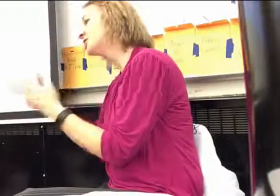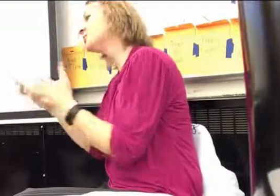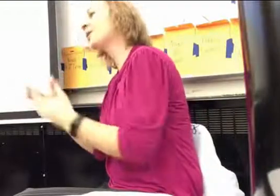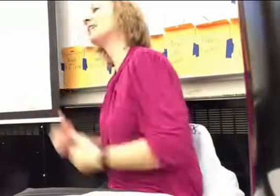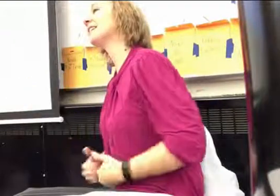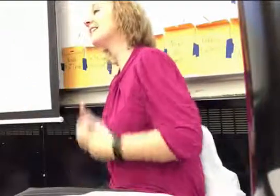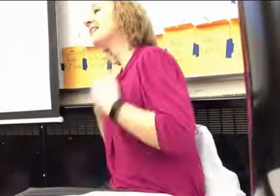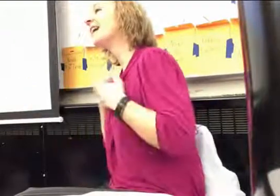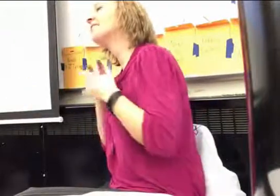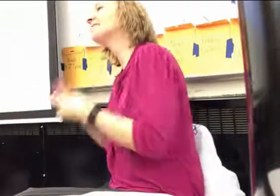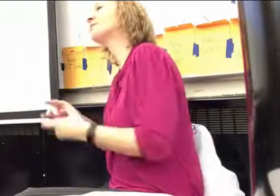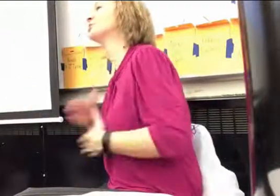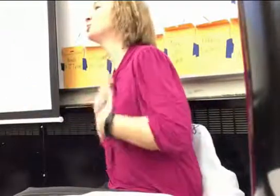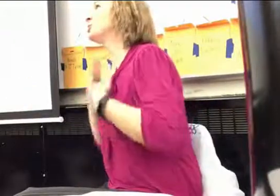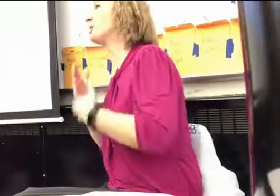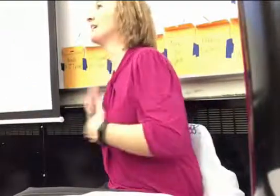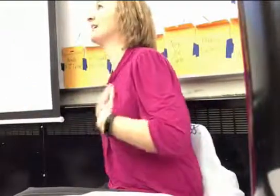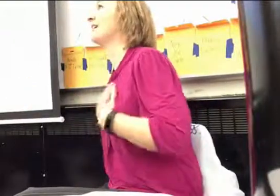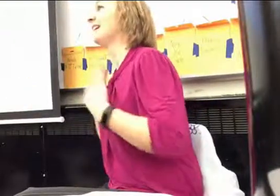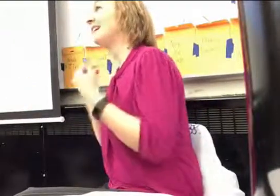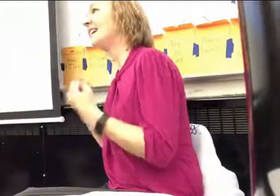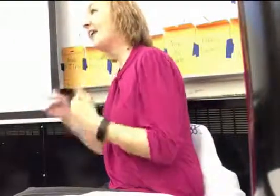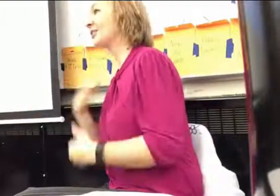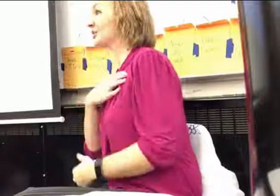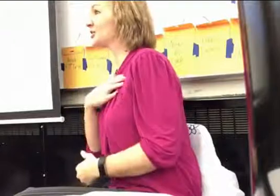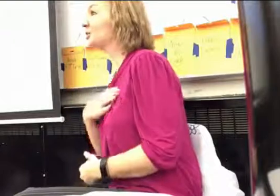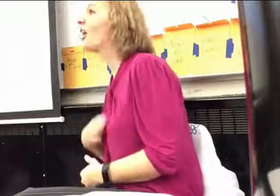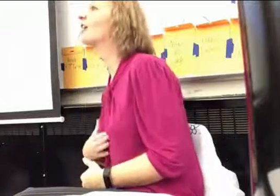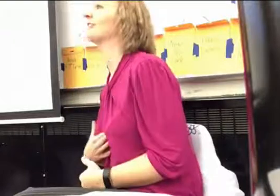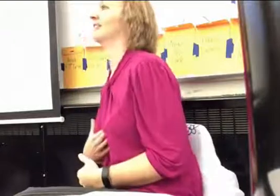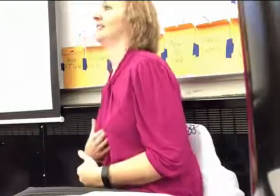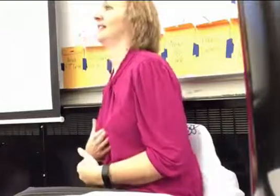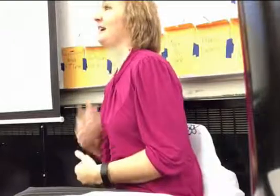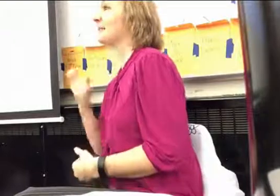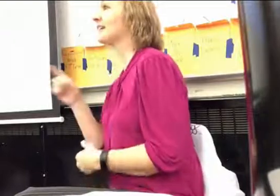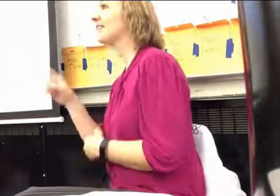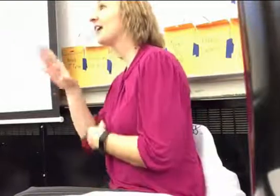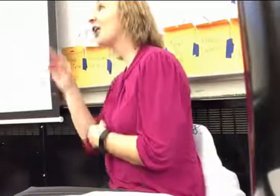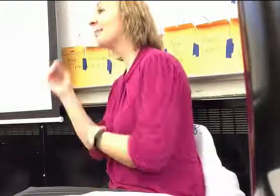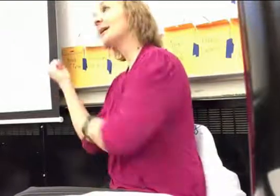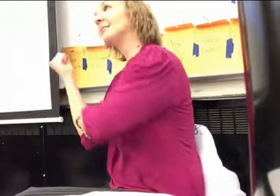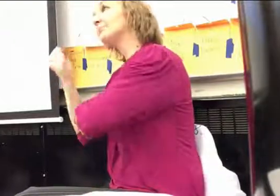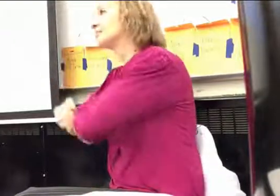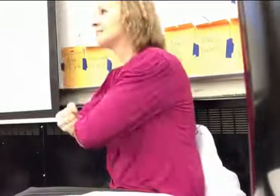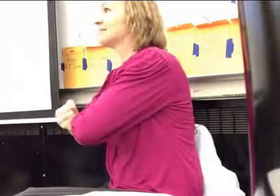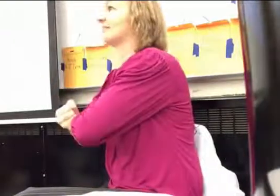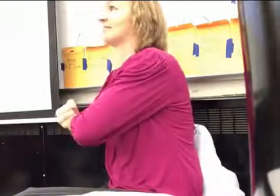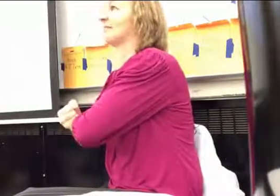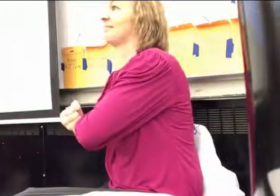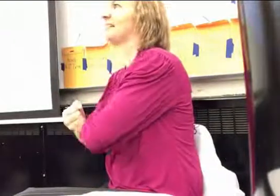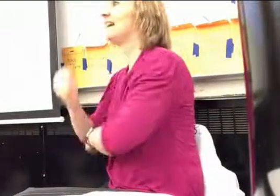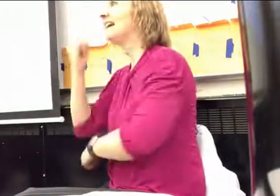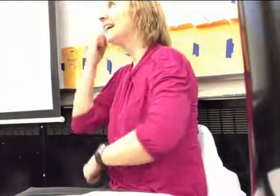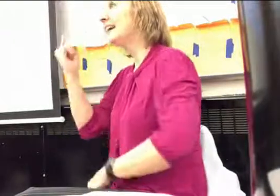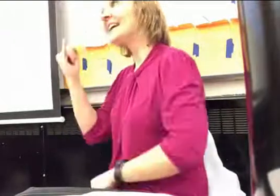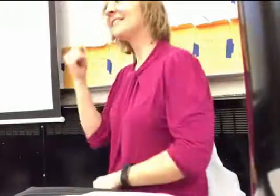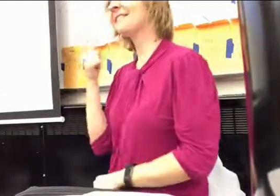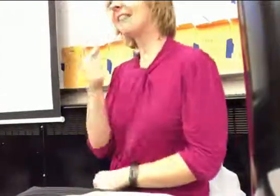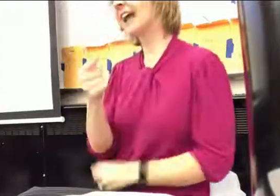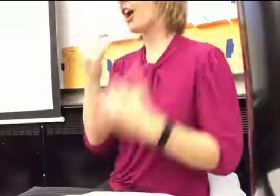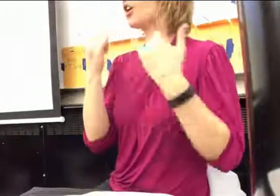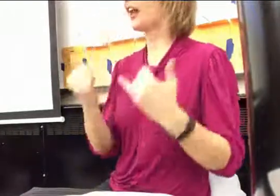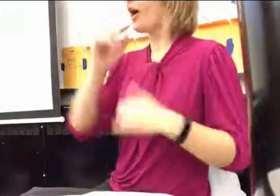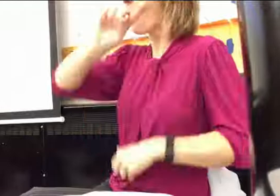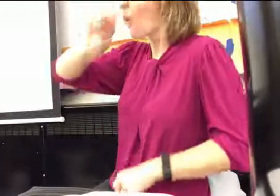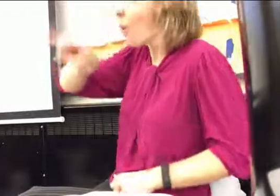joy. Now they're starving because their company goes out of business. Now, if these guys, though, are now